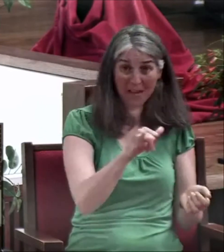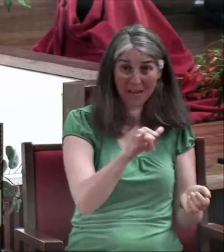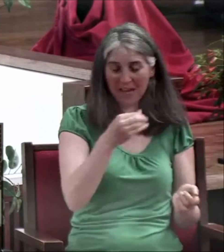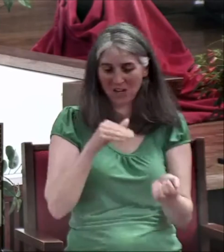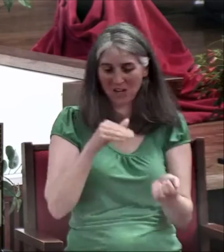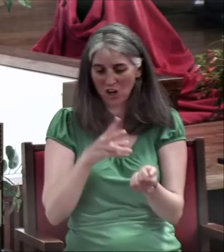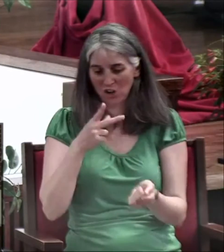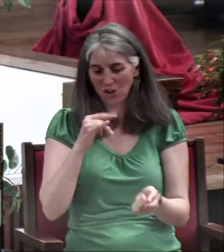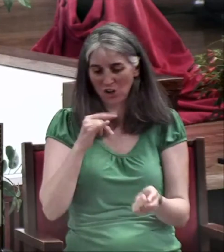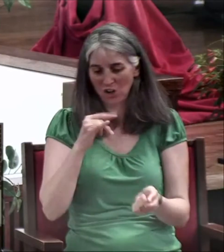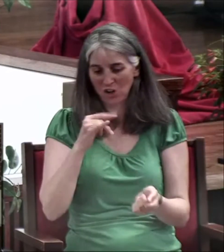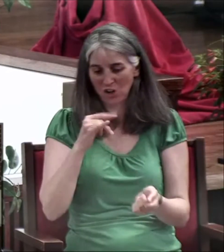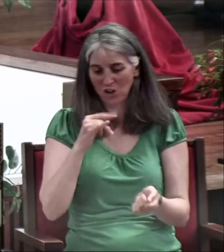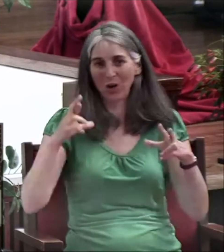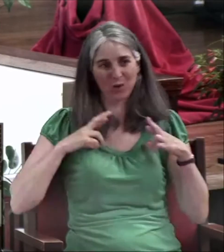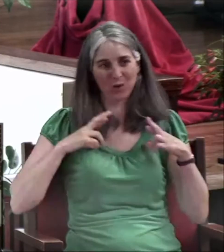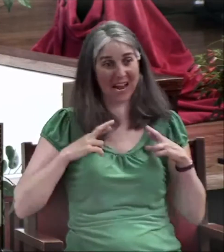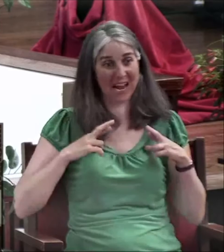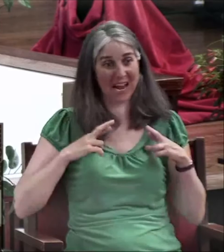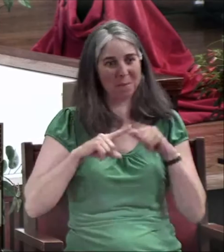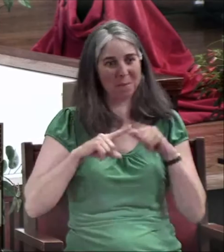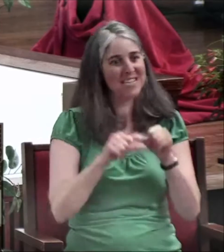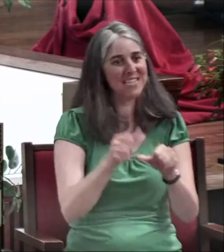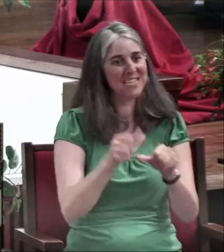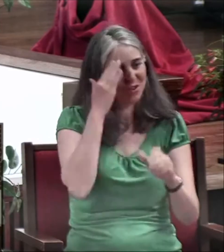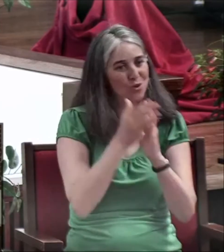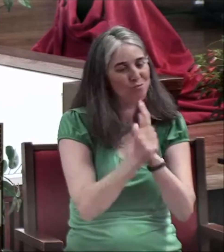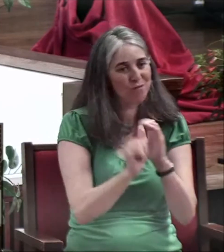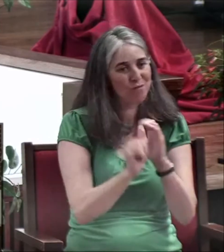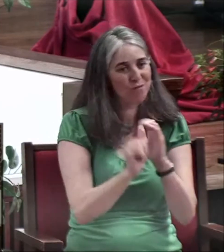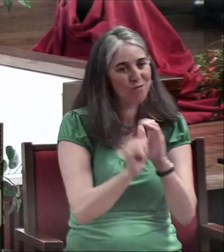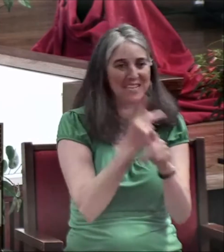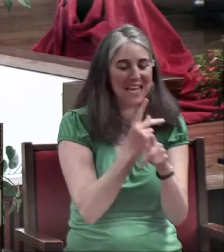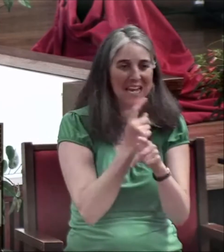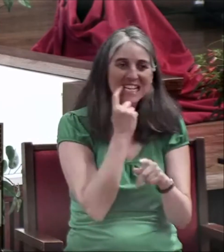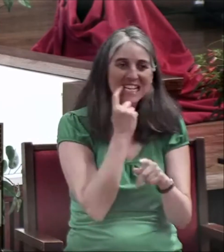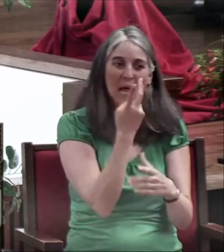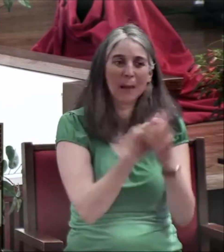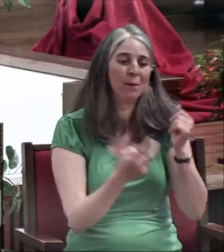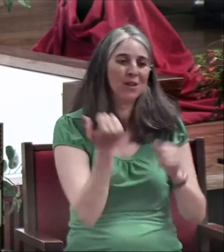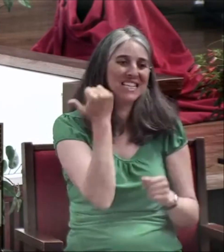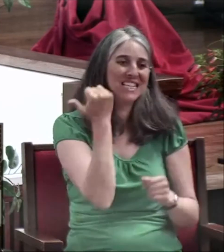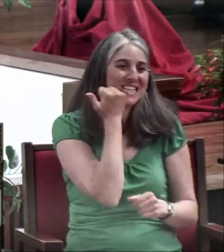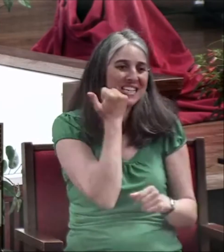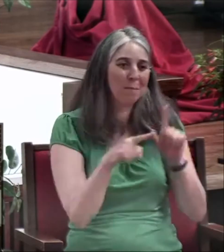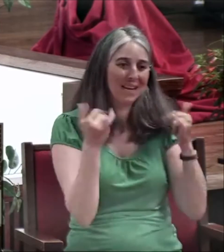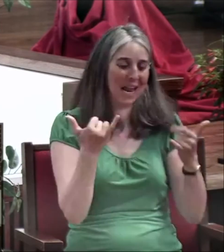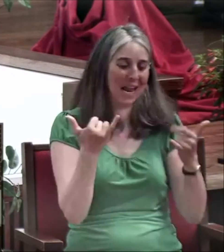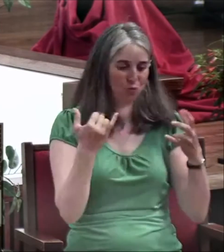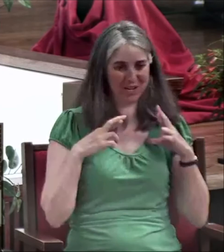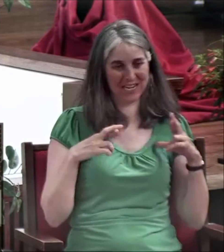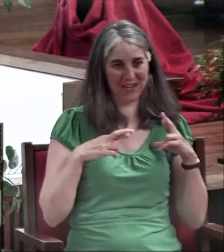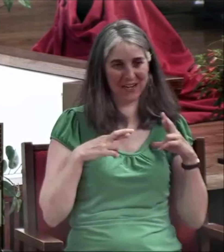doesn't mean that they don't know how to still take care of someone's teeth. It just means they've reached that beautiful point in life where they don't have to. But I'm